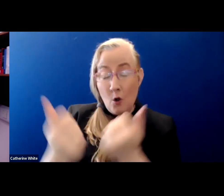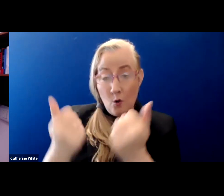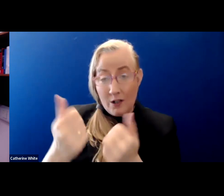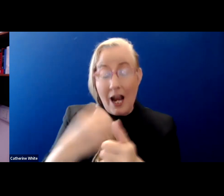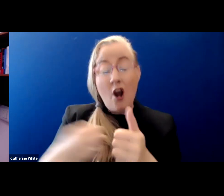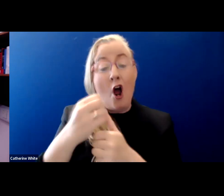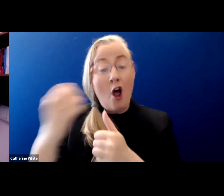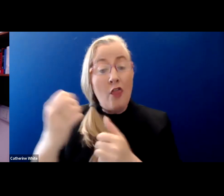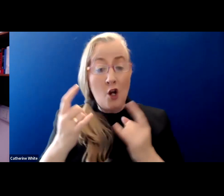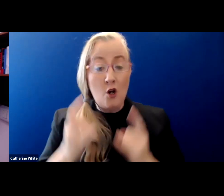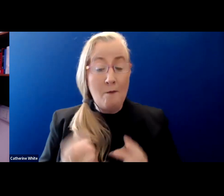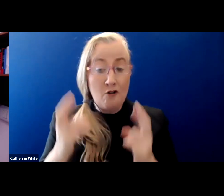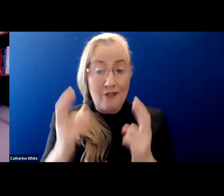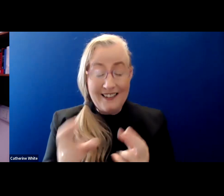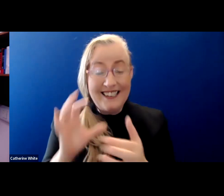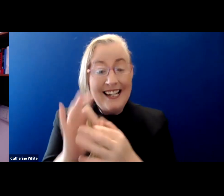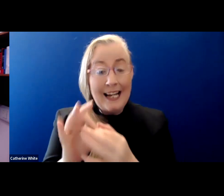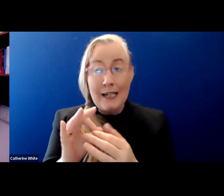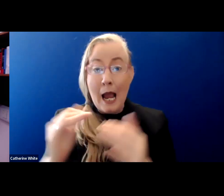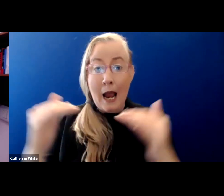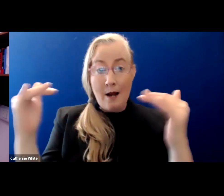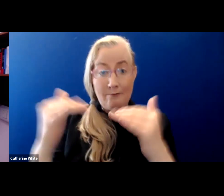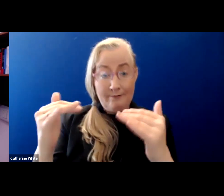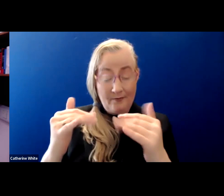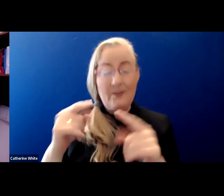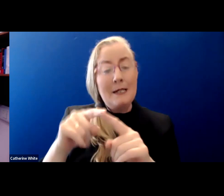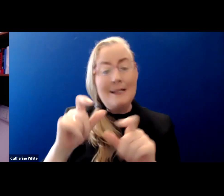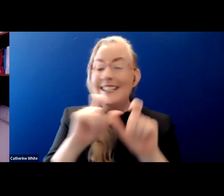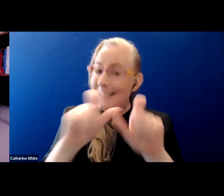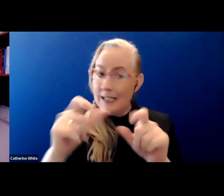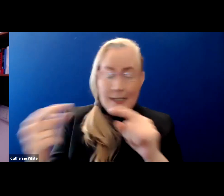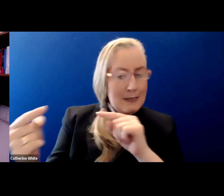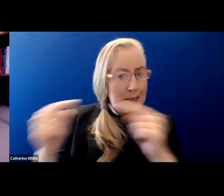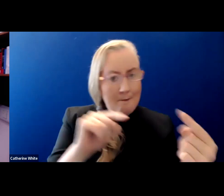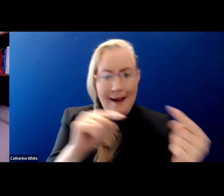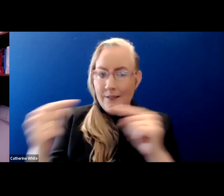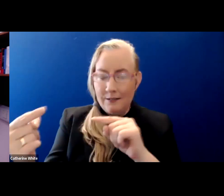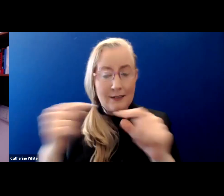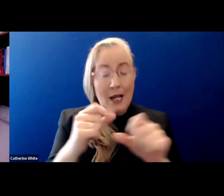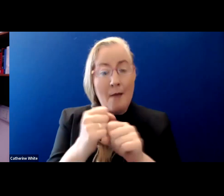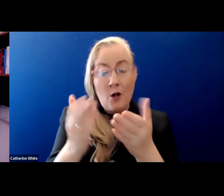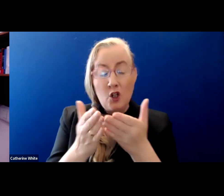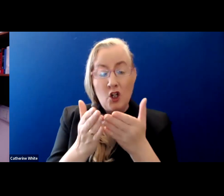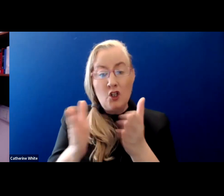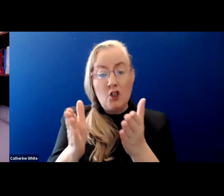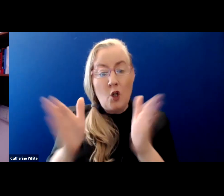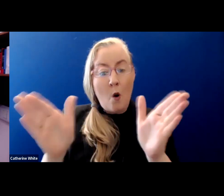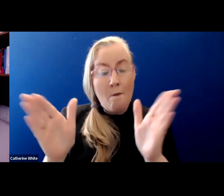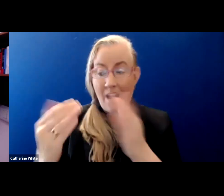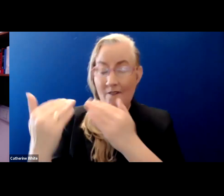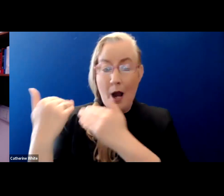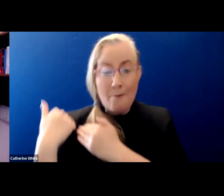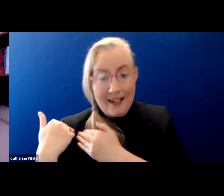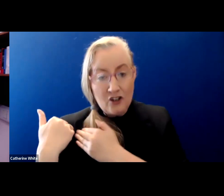human rights law applies in times of armed conflict, debate continues regarding the scope of extraterritorial obligations